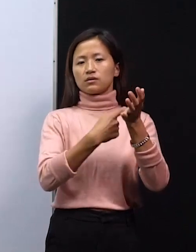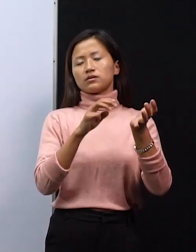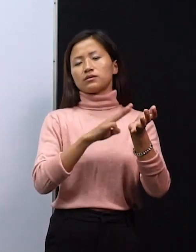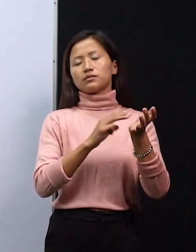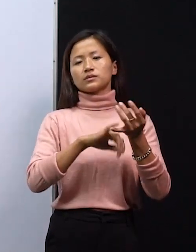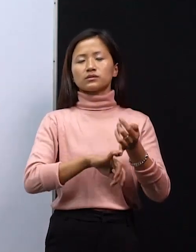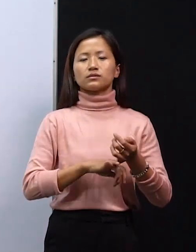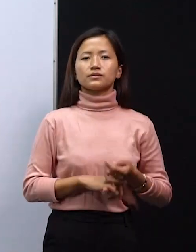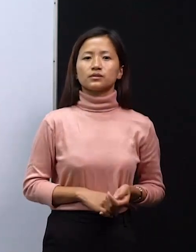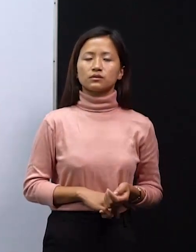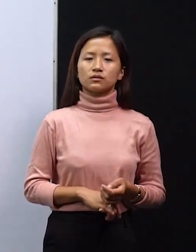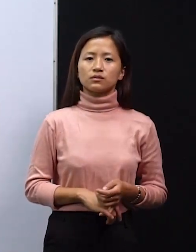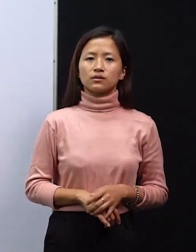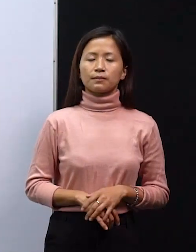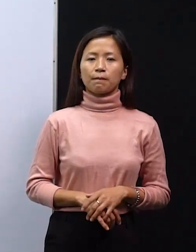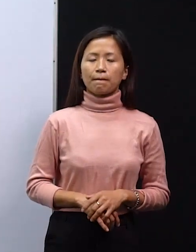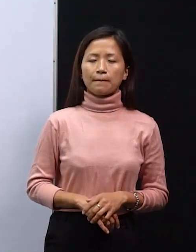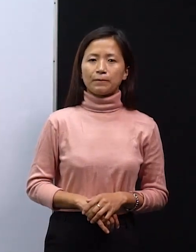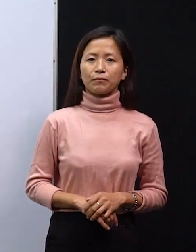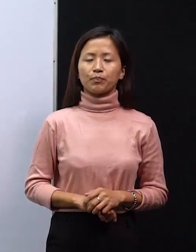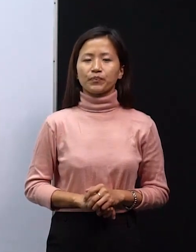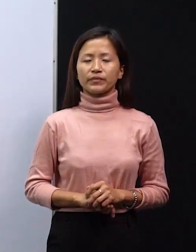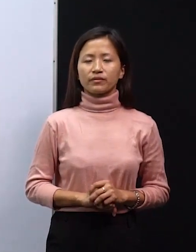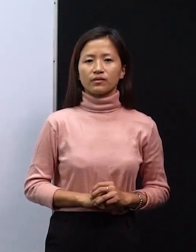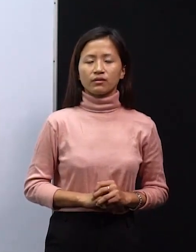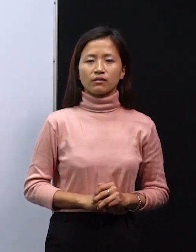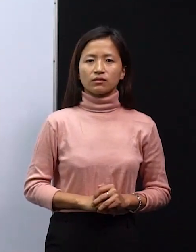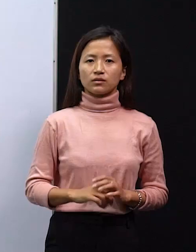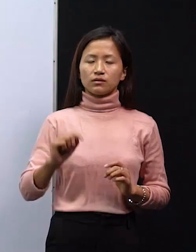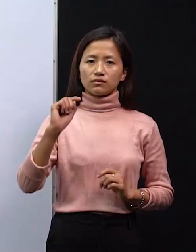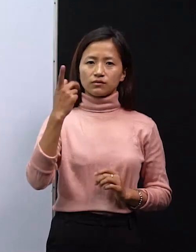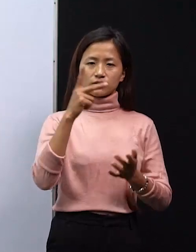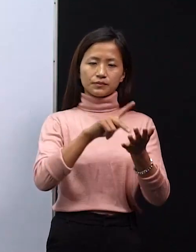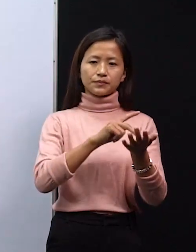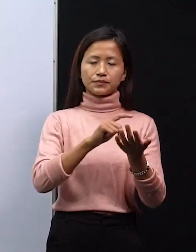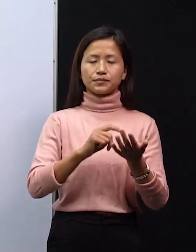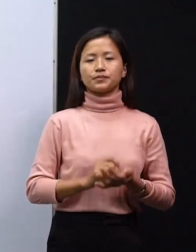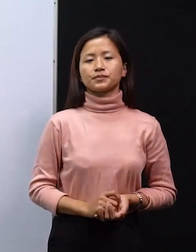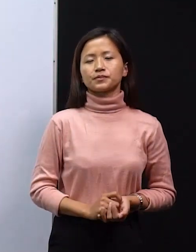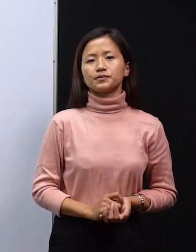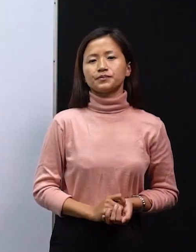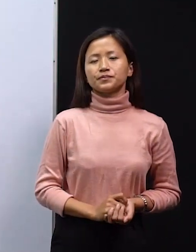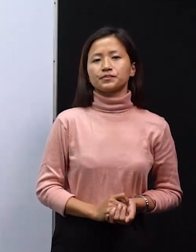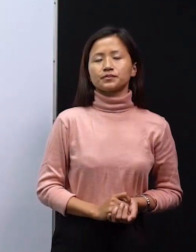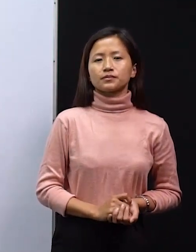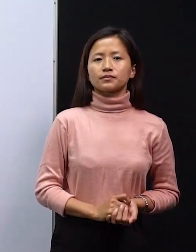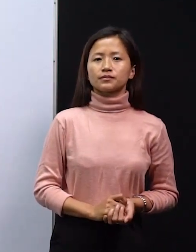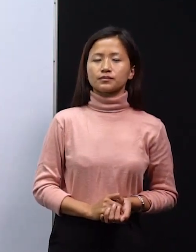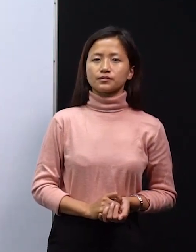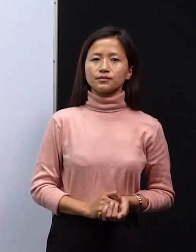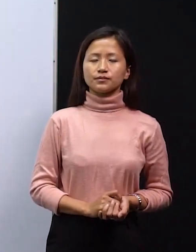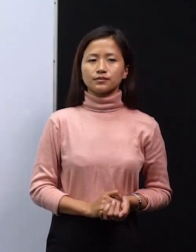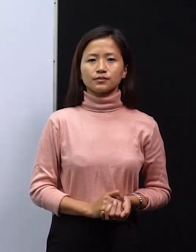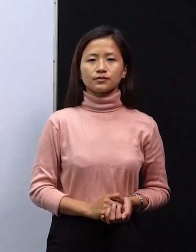going to add or subtract the like terms first, alright? So let me do the first part for you. This part will come